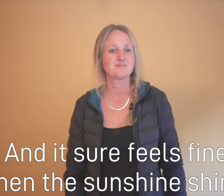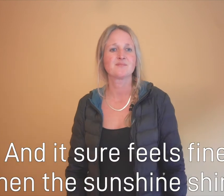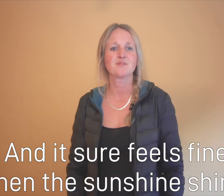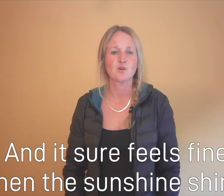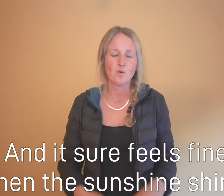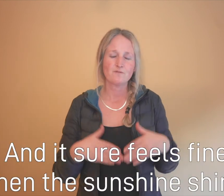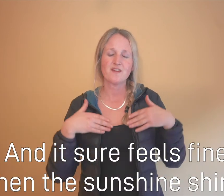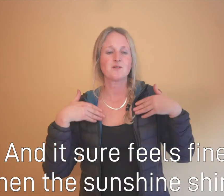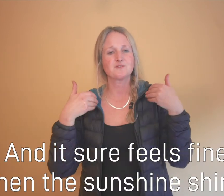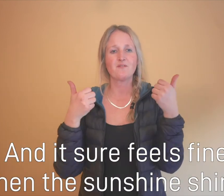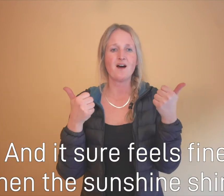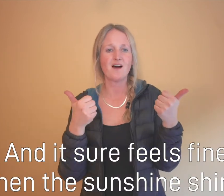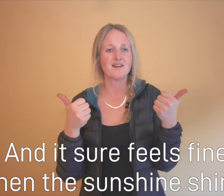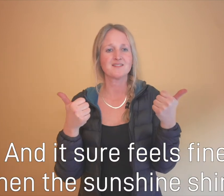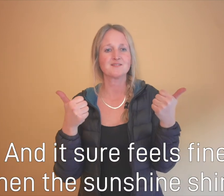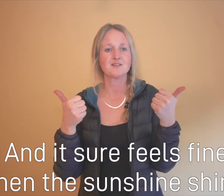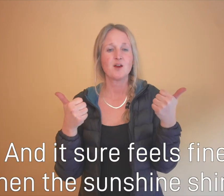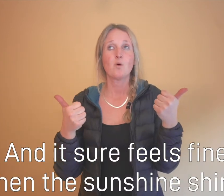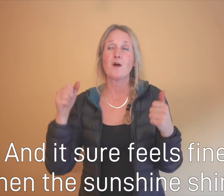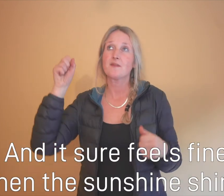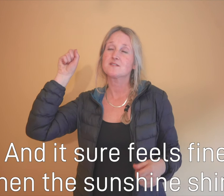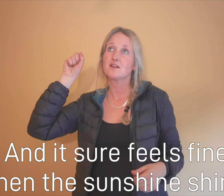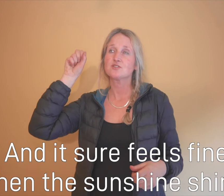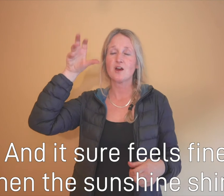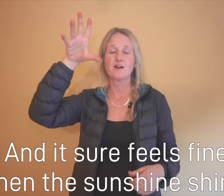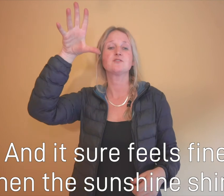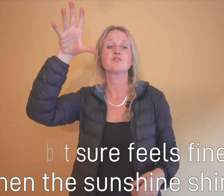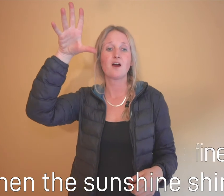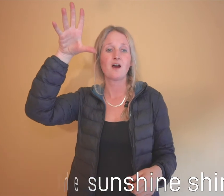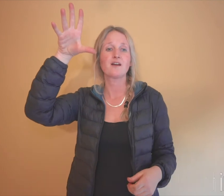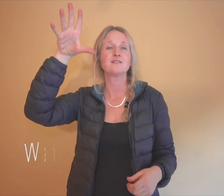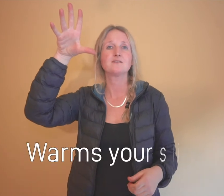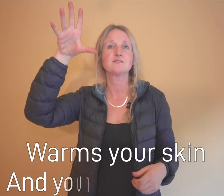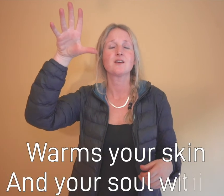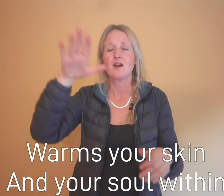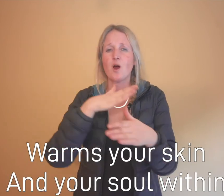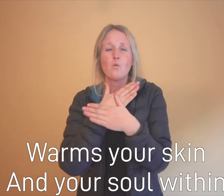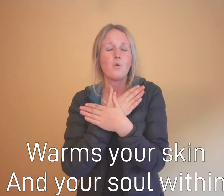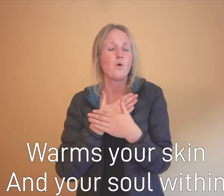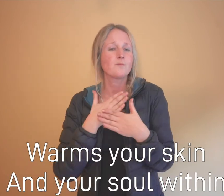And it sure feels fine when the sunshine shines, warms your